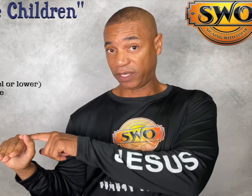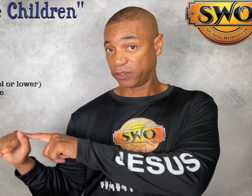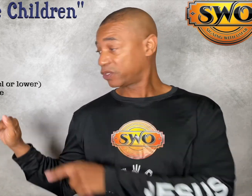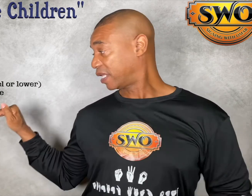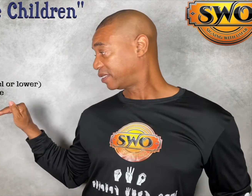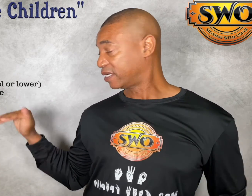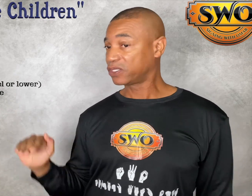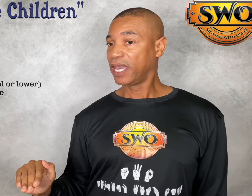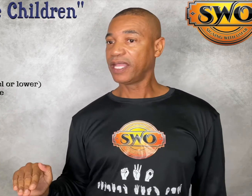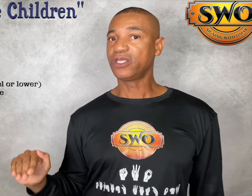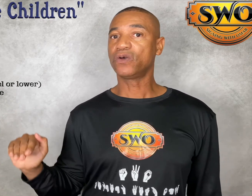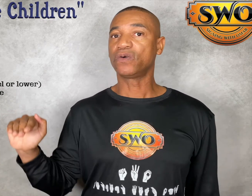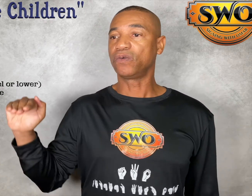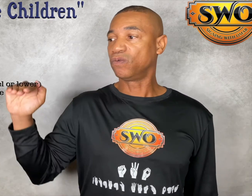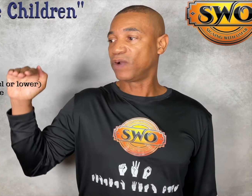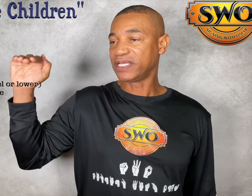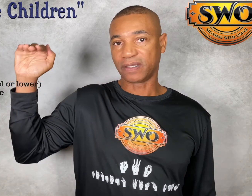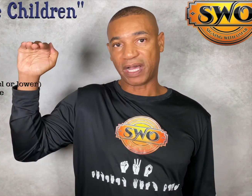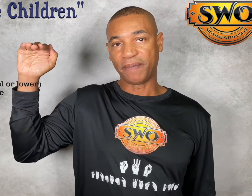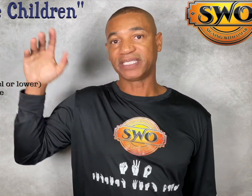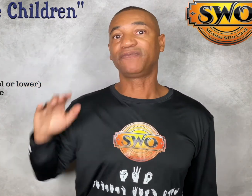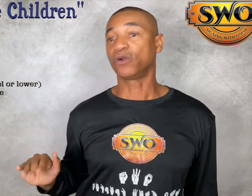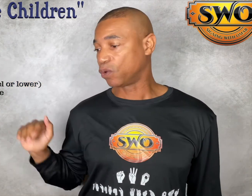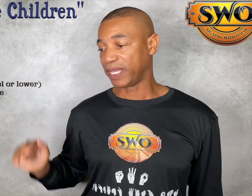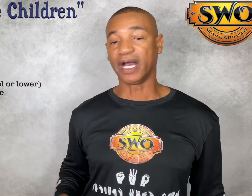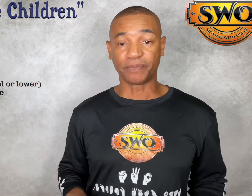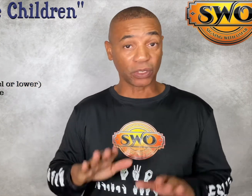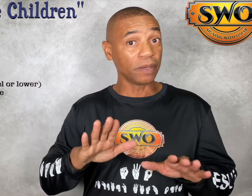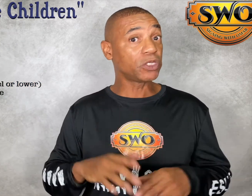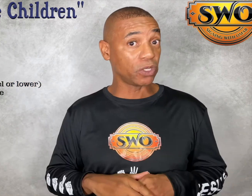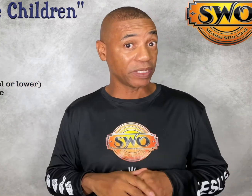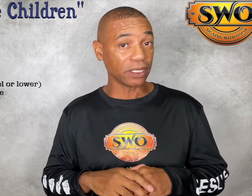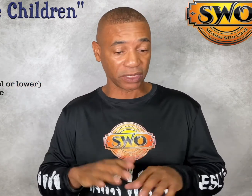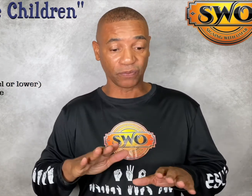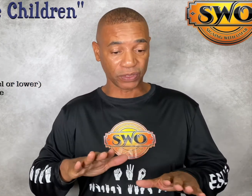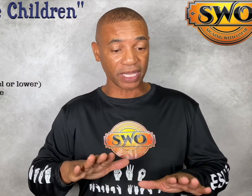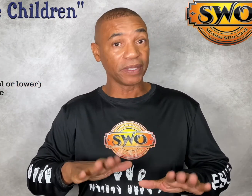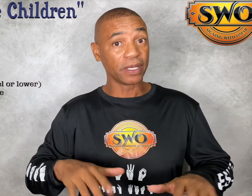fingers like this. And then you'll raise them up as if they're growing up. So let me show you what that looks like real time.